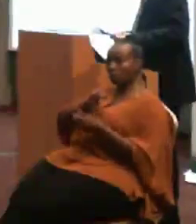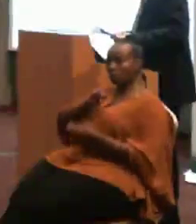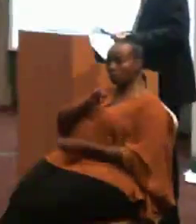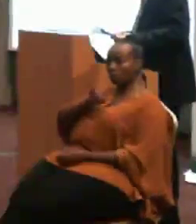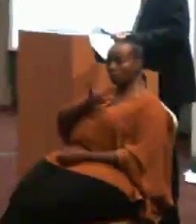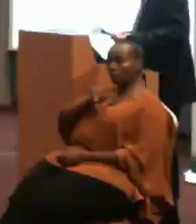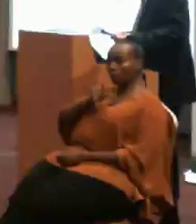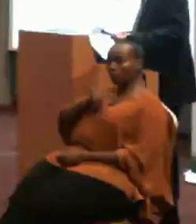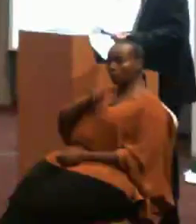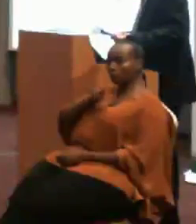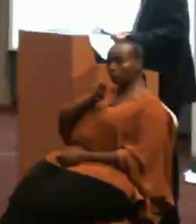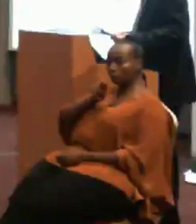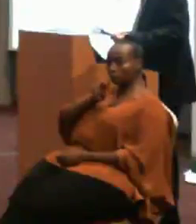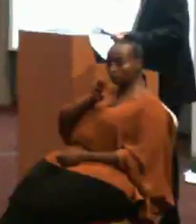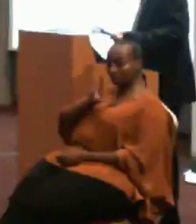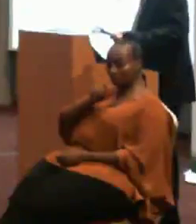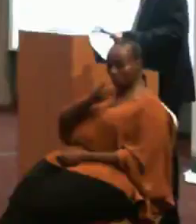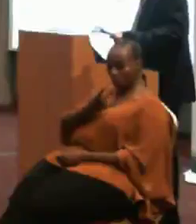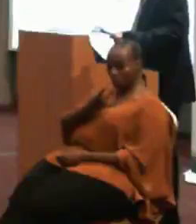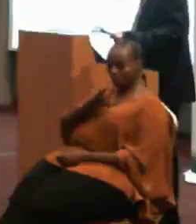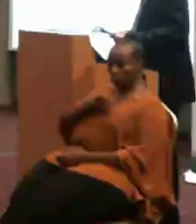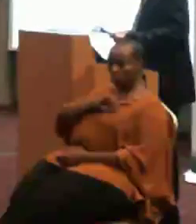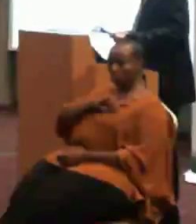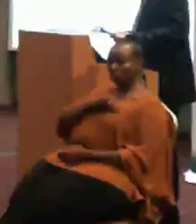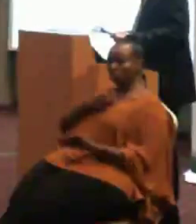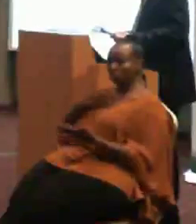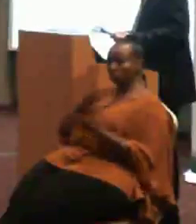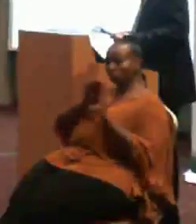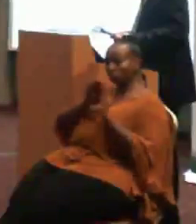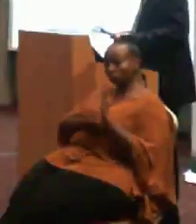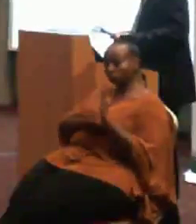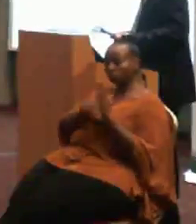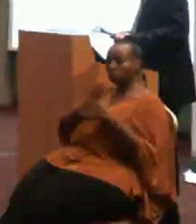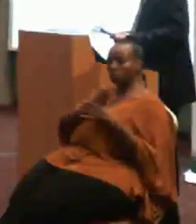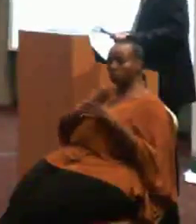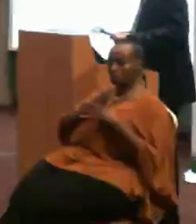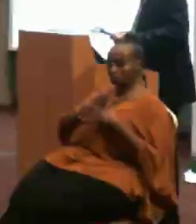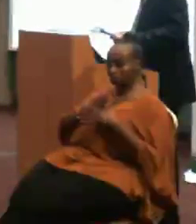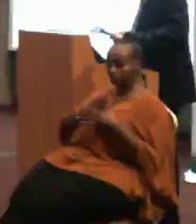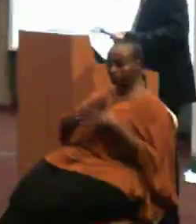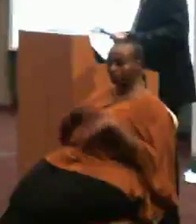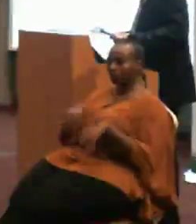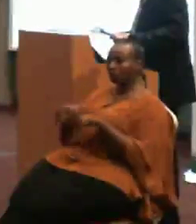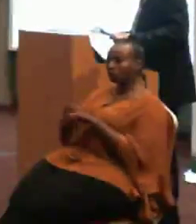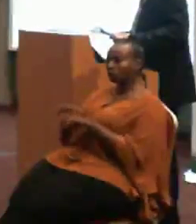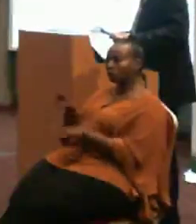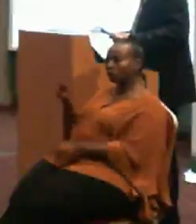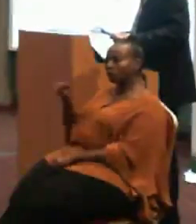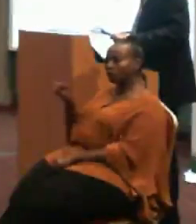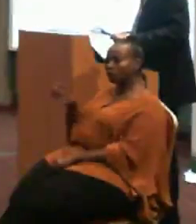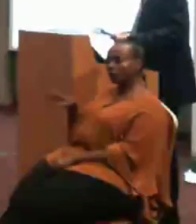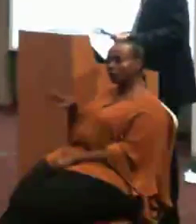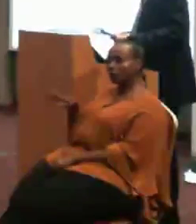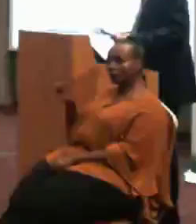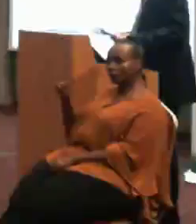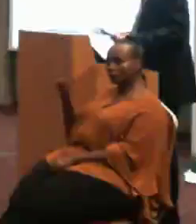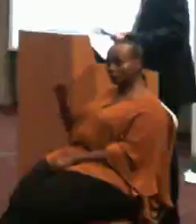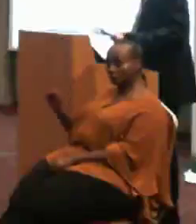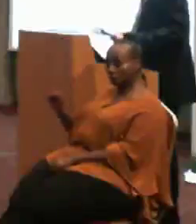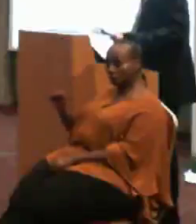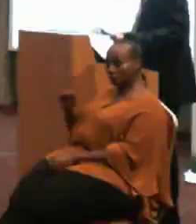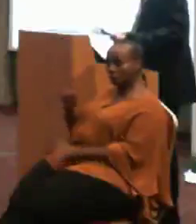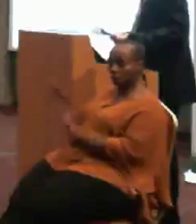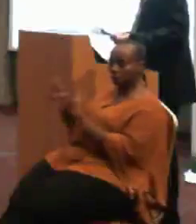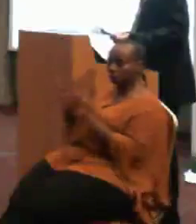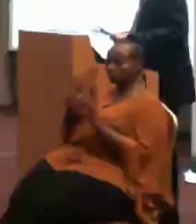was purely a volume adjuster. And Nersa, in their reasons for decision in response to Eskom's